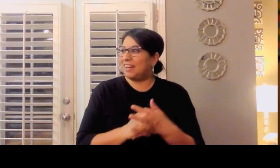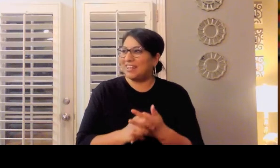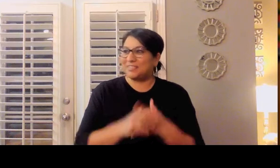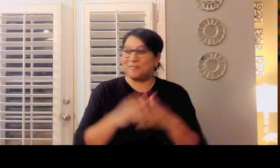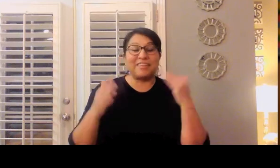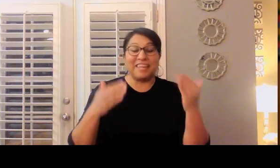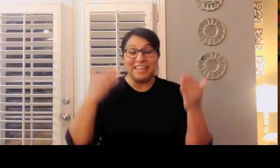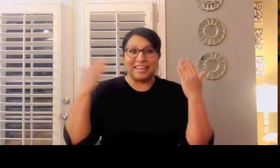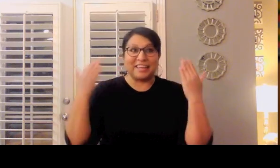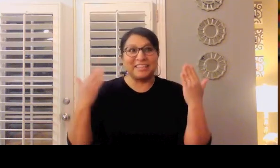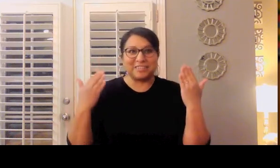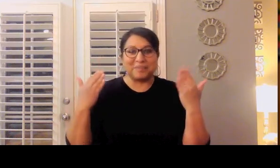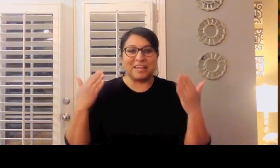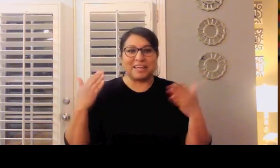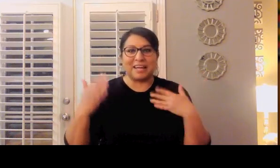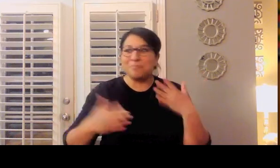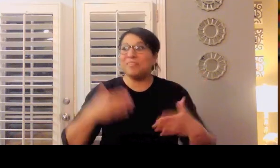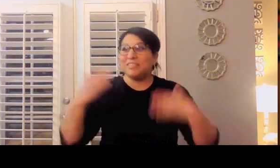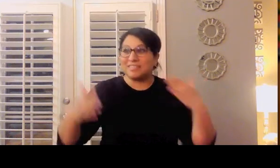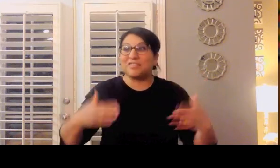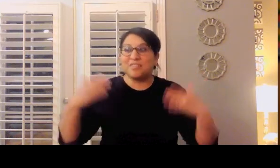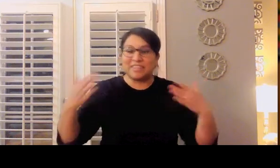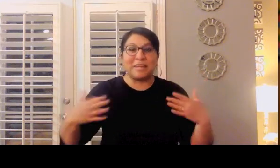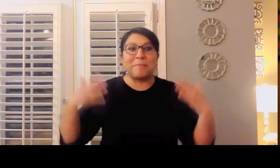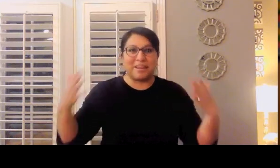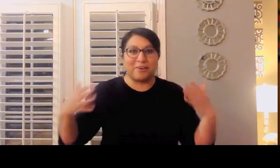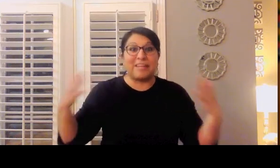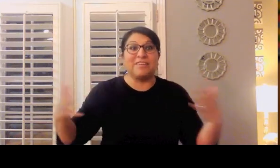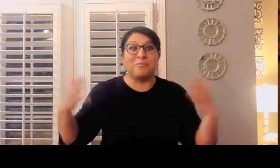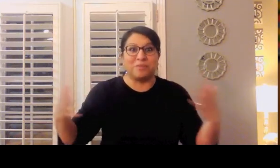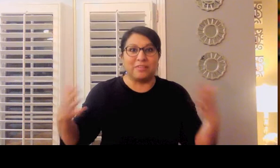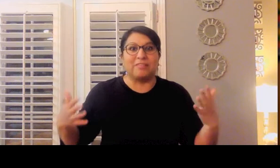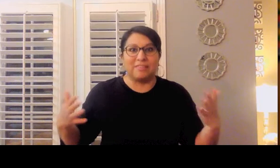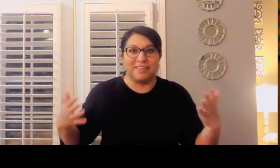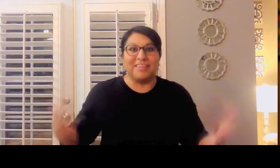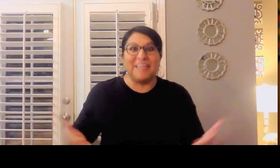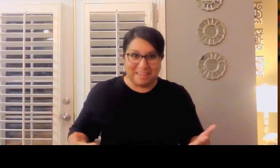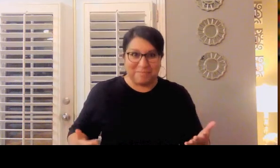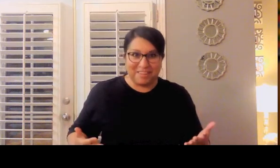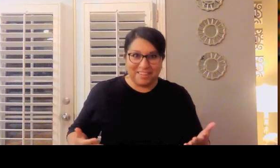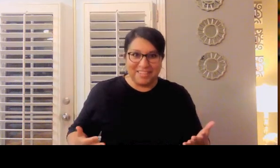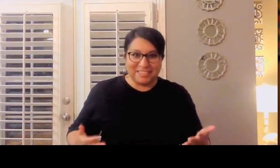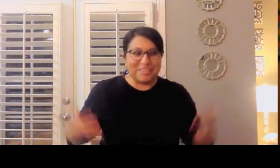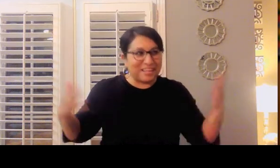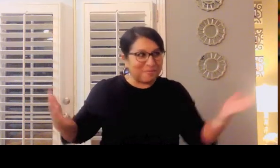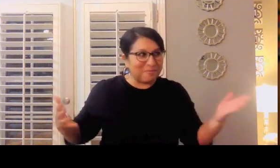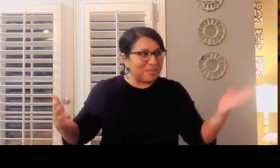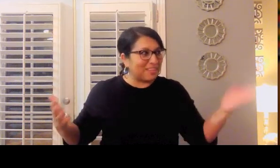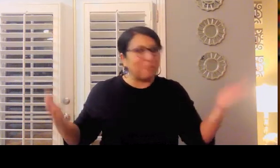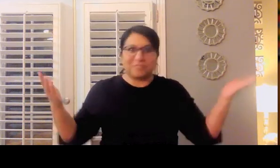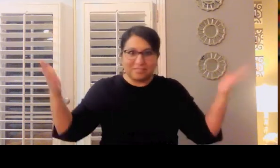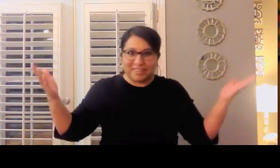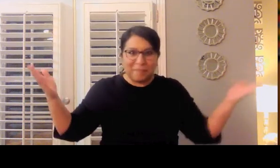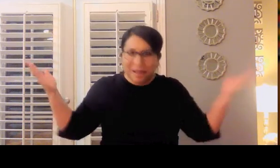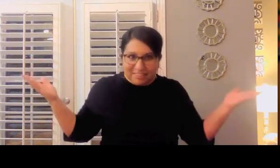oh gosh, it clicked on me. Like I'm building this cookie empire. I need a really good name. So then we